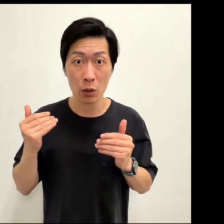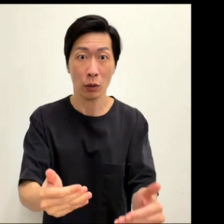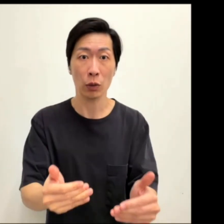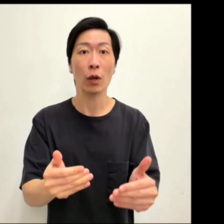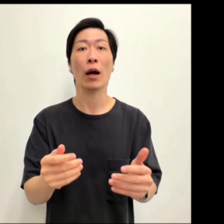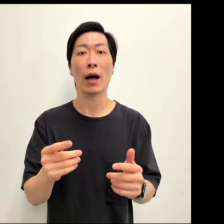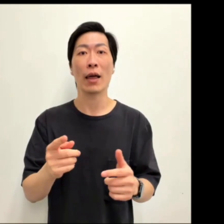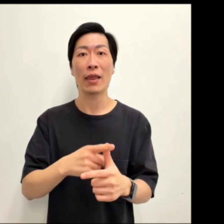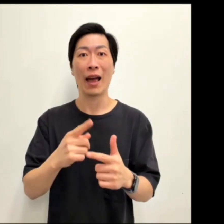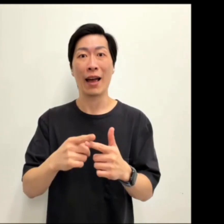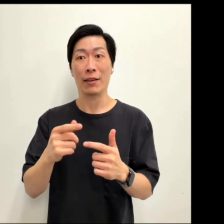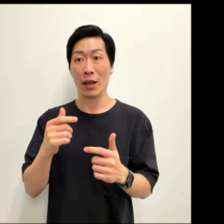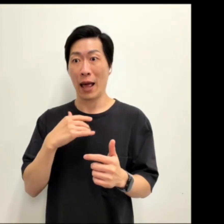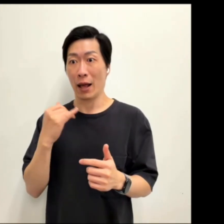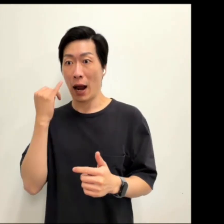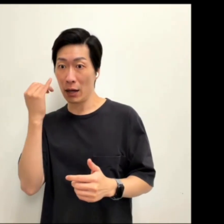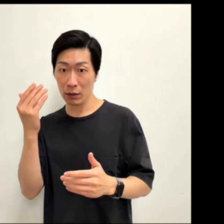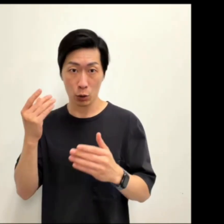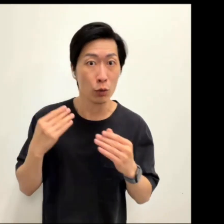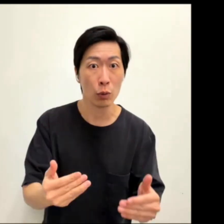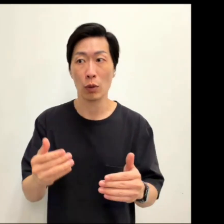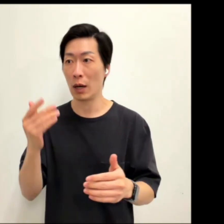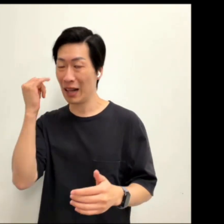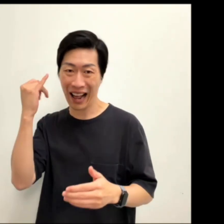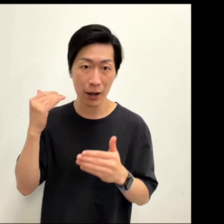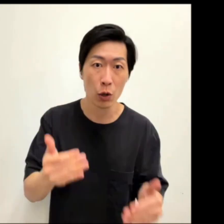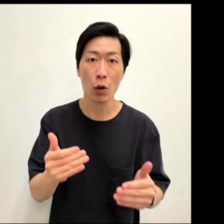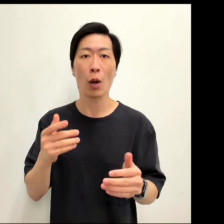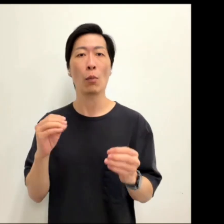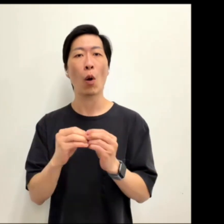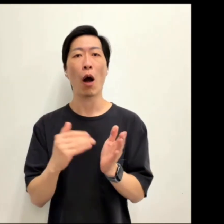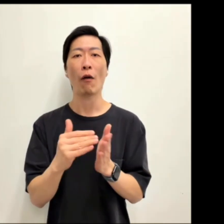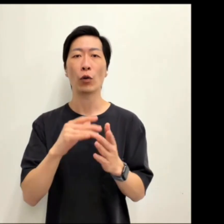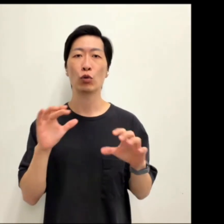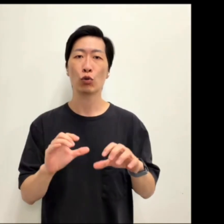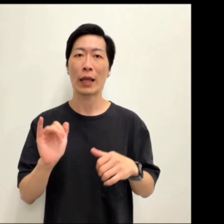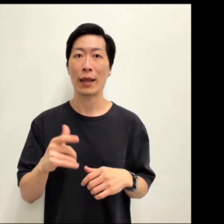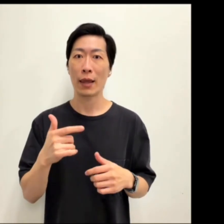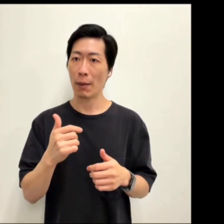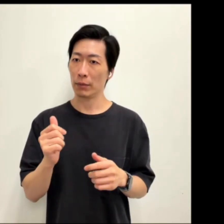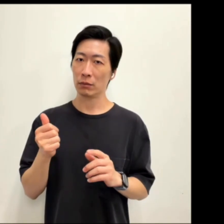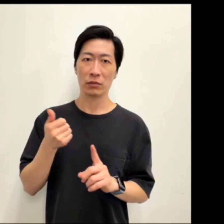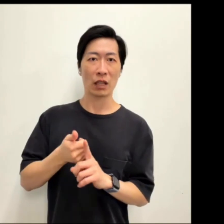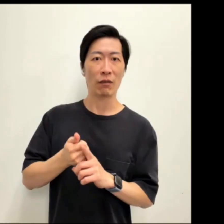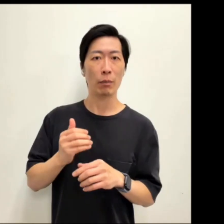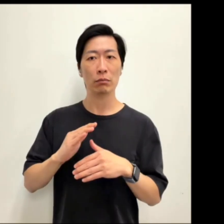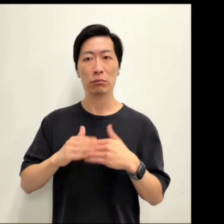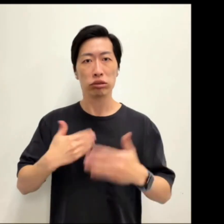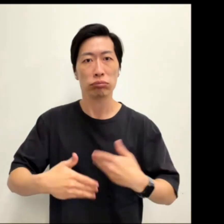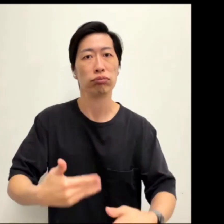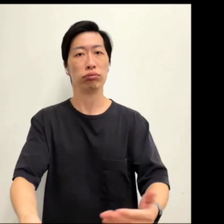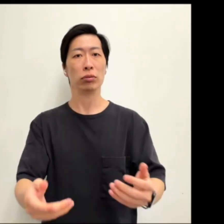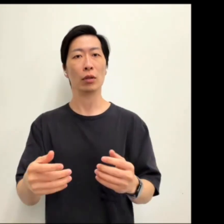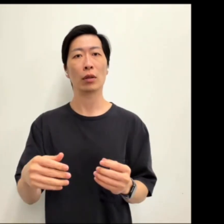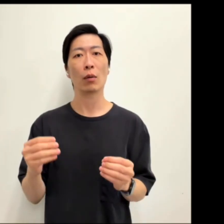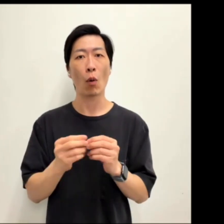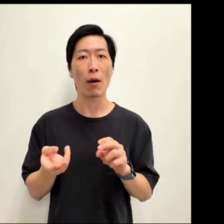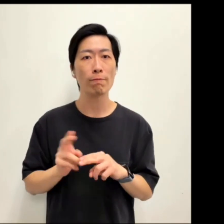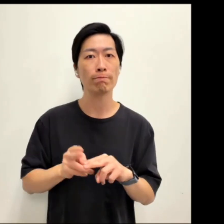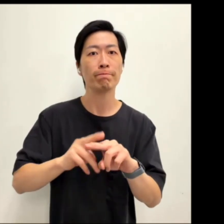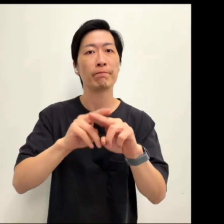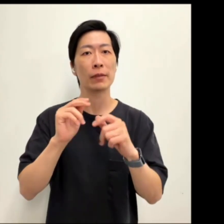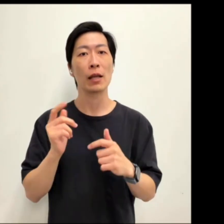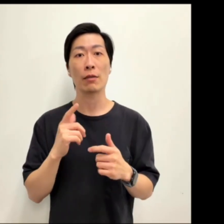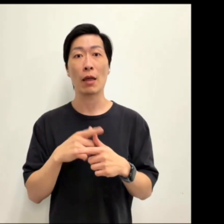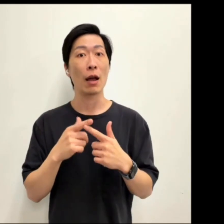something about that idea and having that idea, the more often we'll do that. And it becomes this self-perpetuating snowball that just